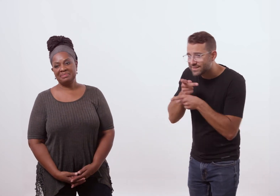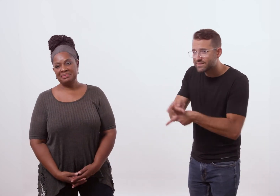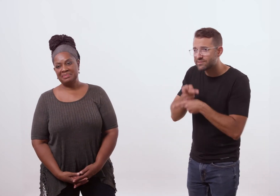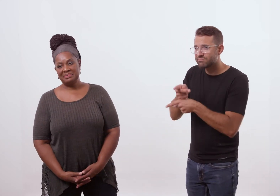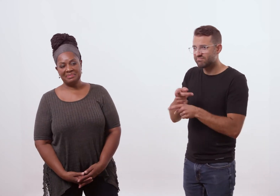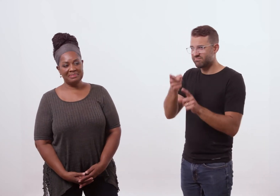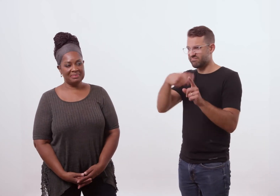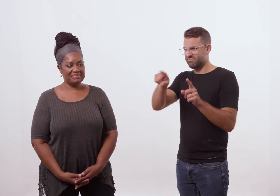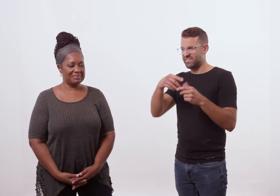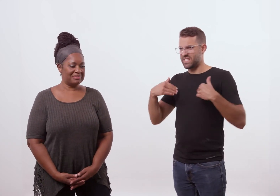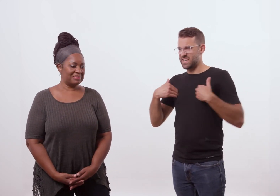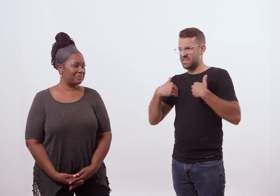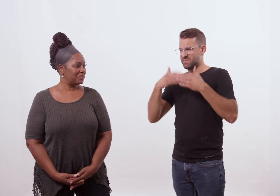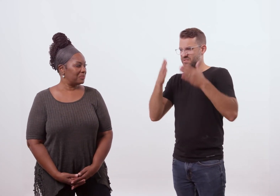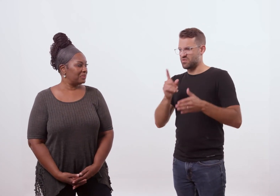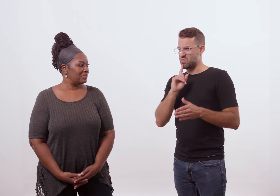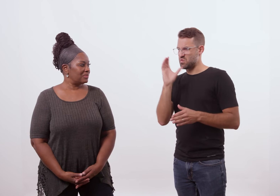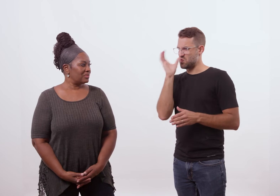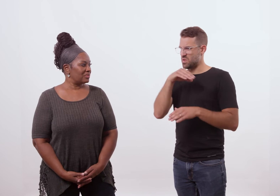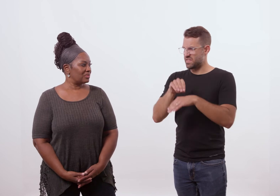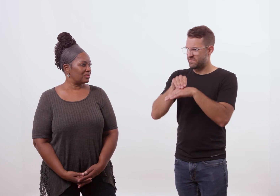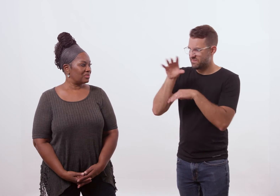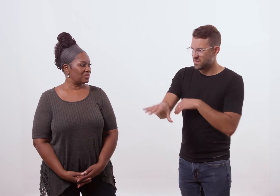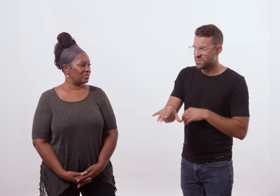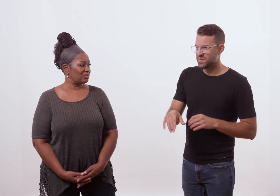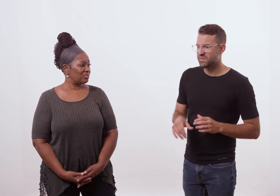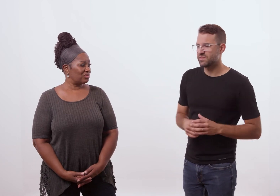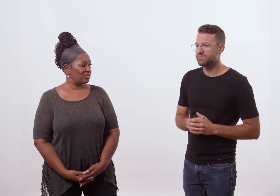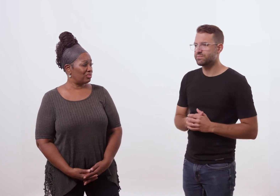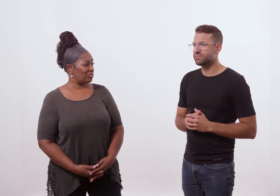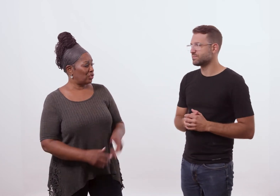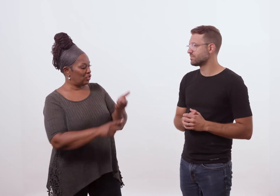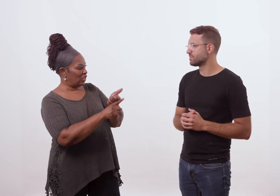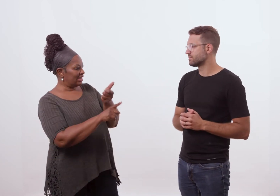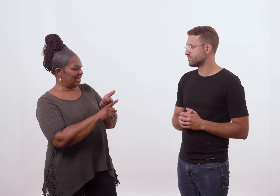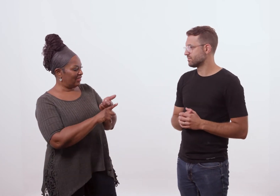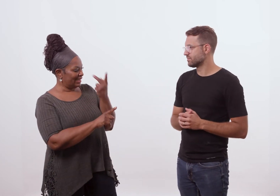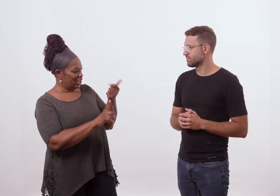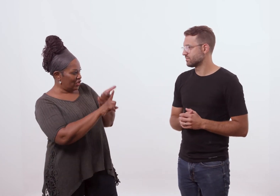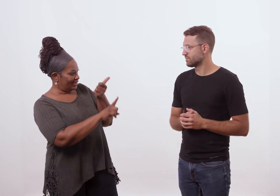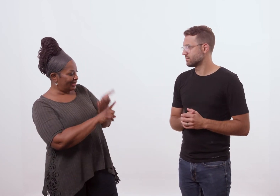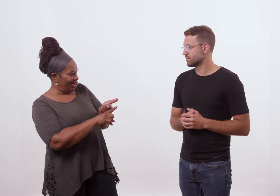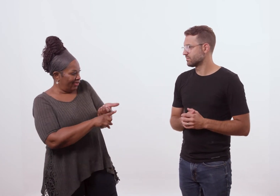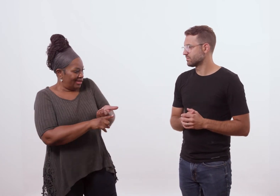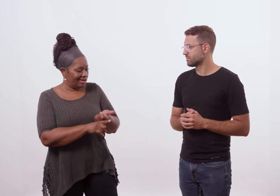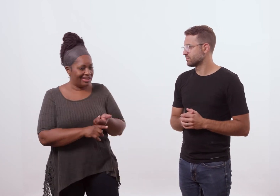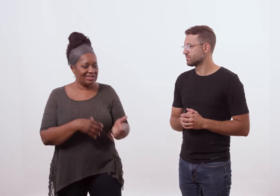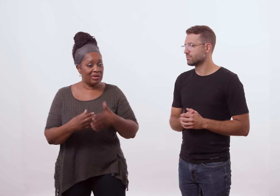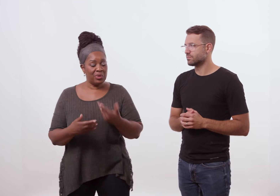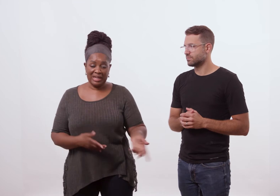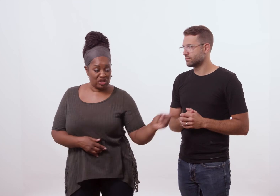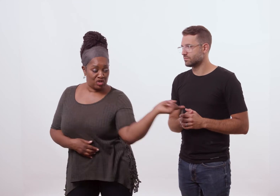strange effect on you. I can see it. You see reflections of your own suspicion. Go. Ready the zwoots for riding.